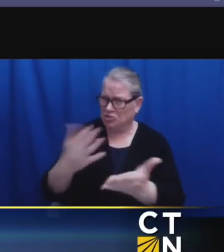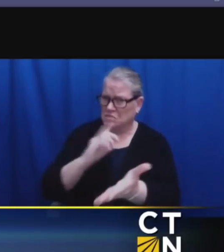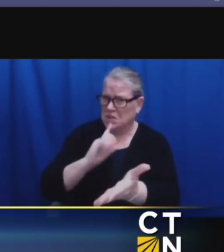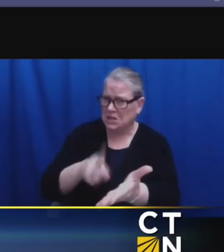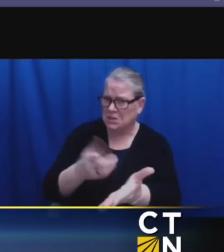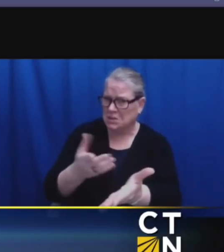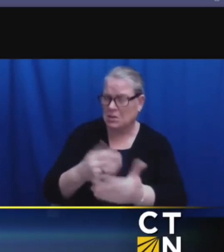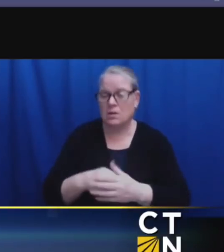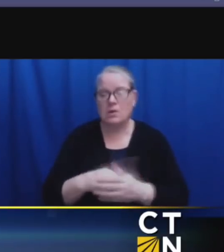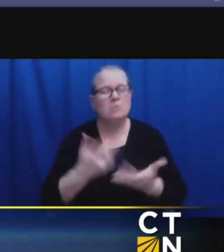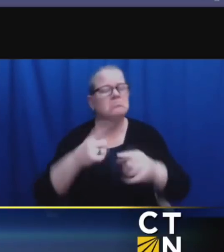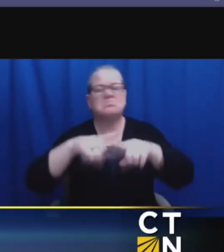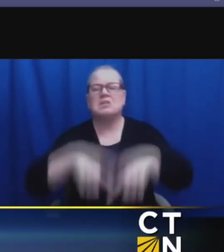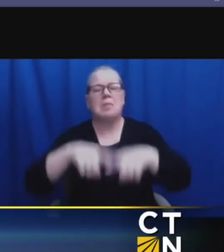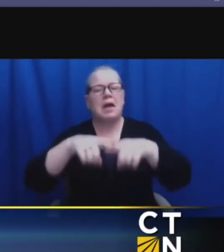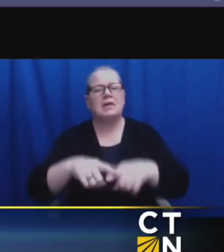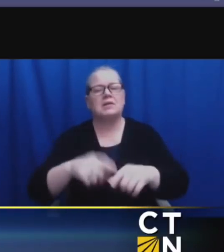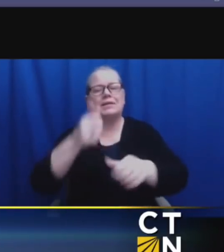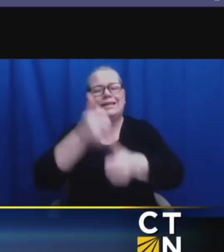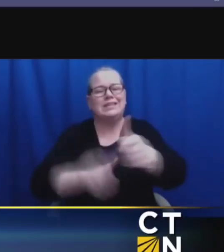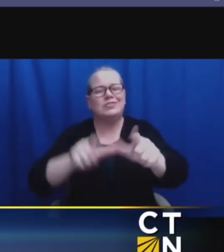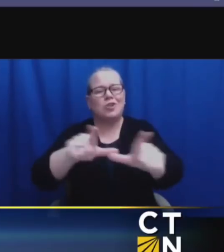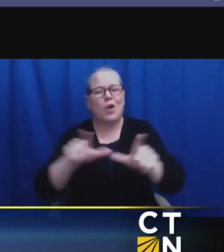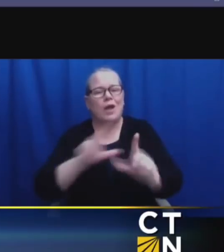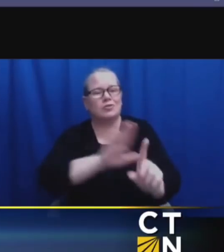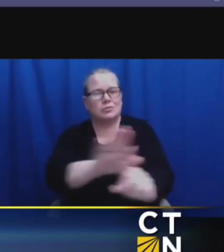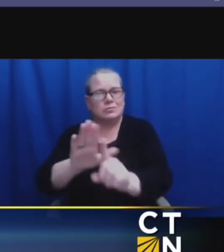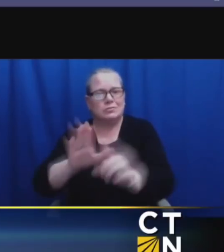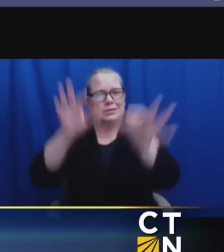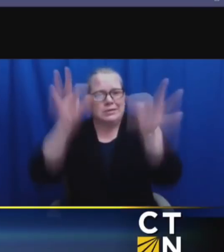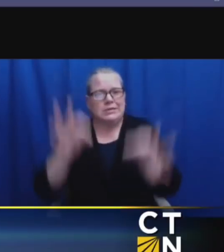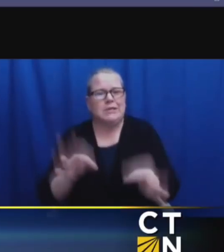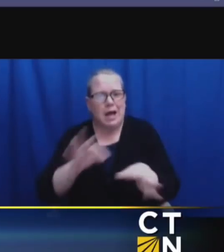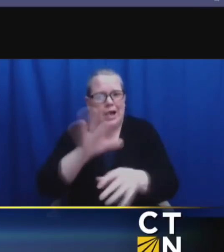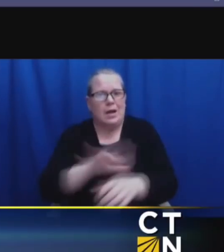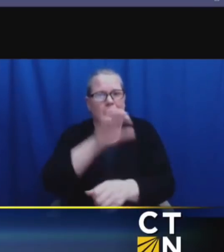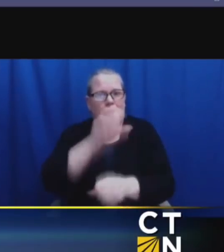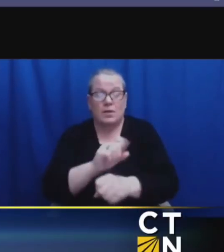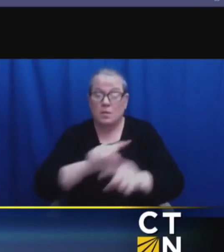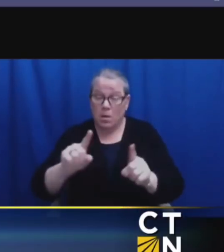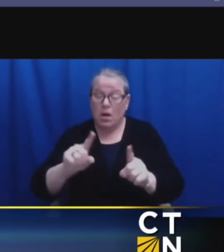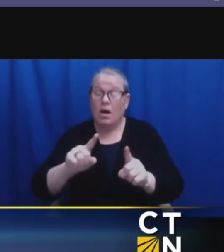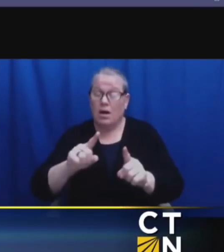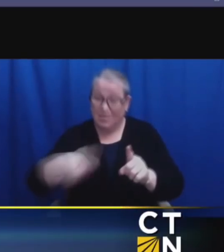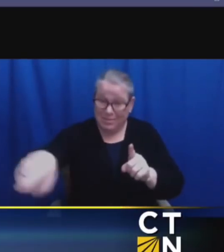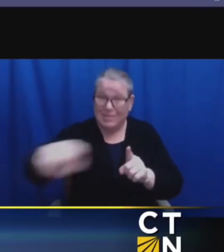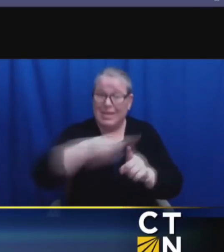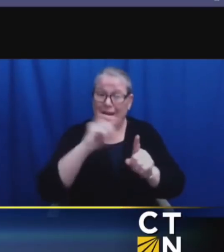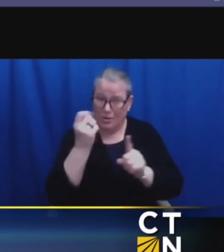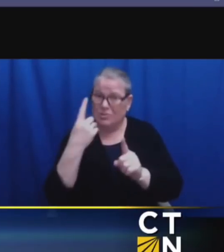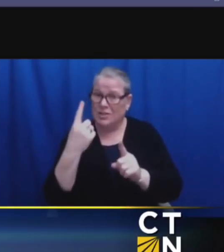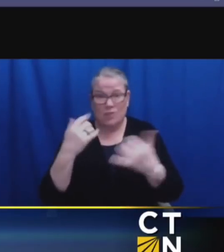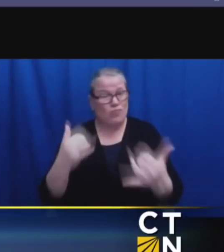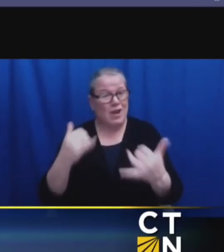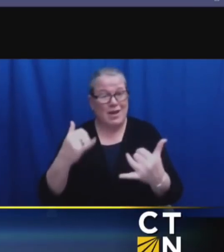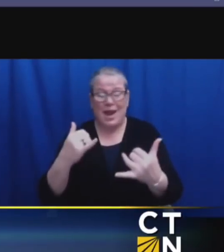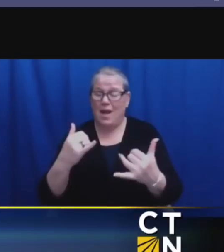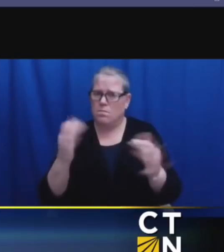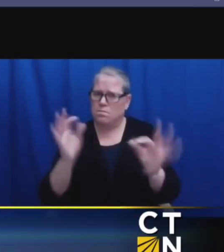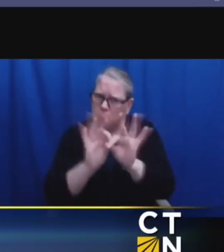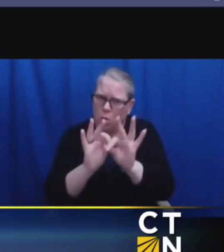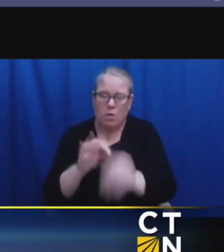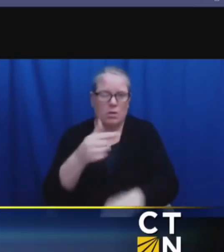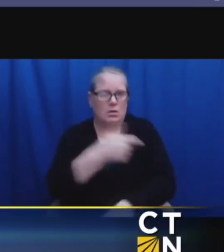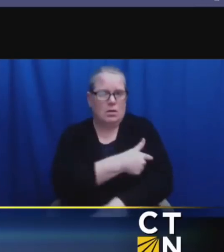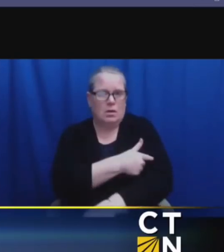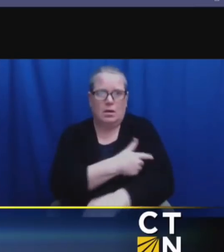appointments needed to be rescheduled. But I think all of our providers understand that we're in a race right now against these variants, as Dr.